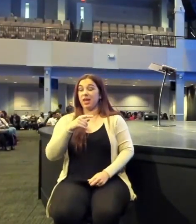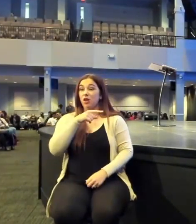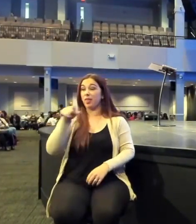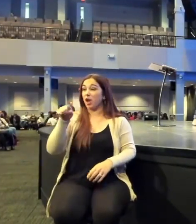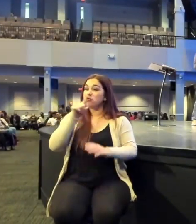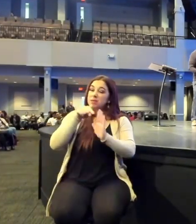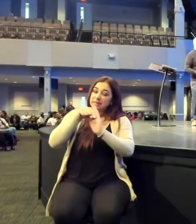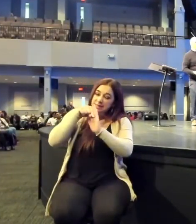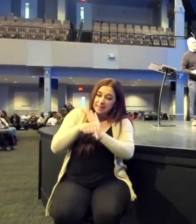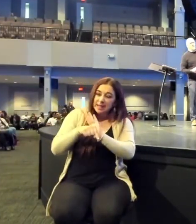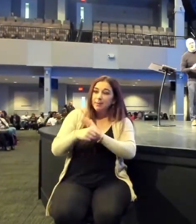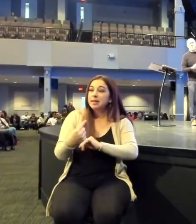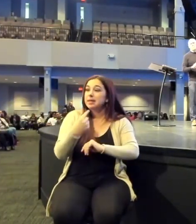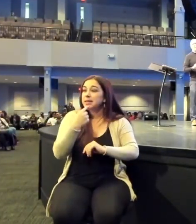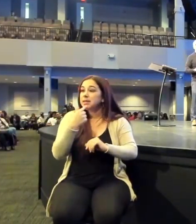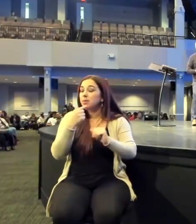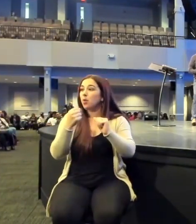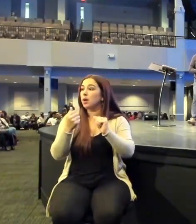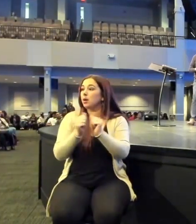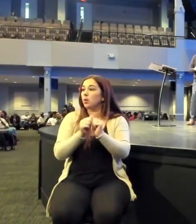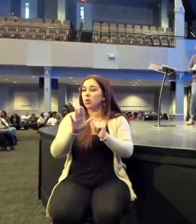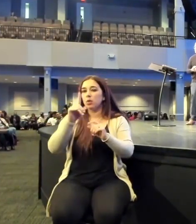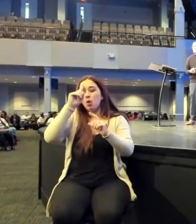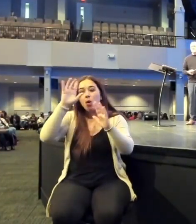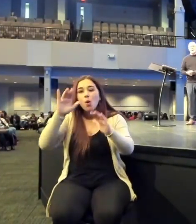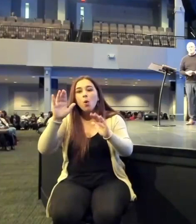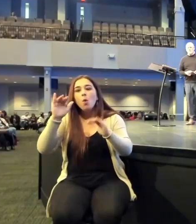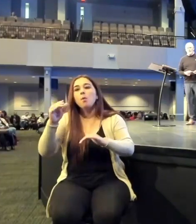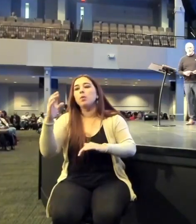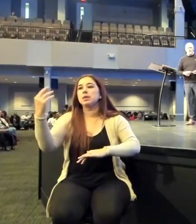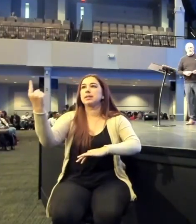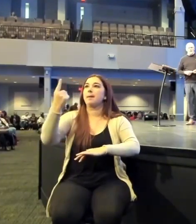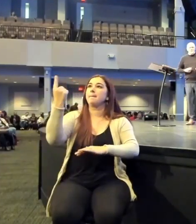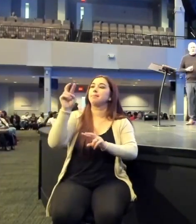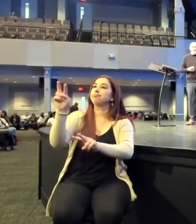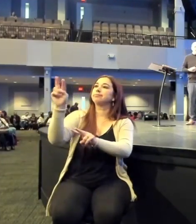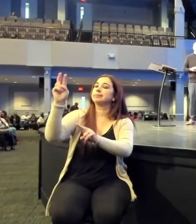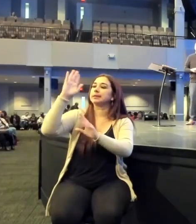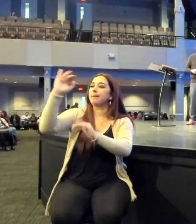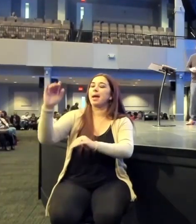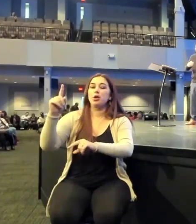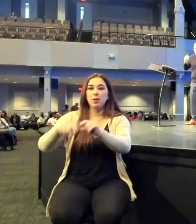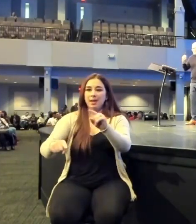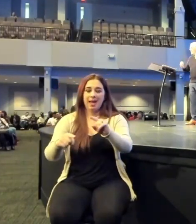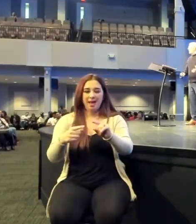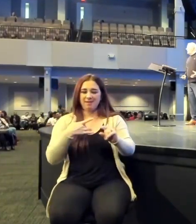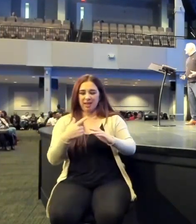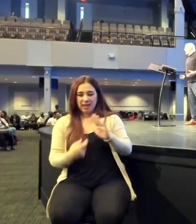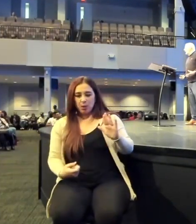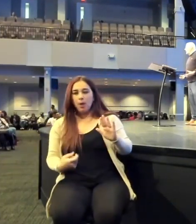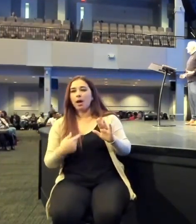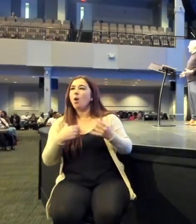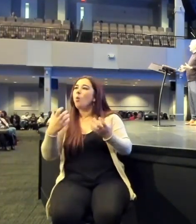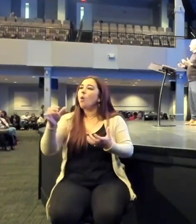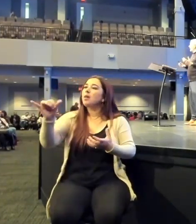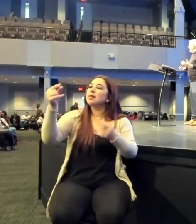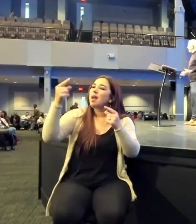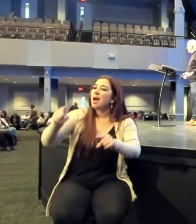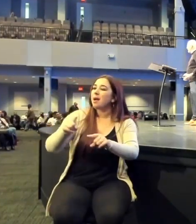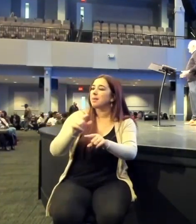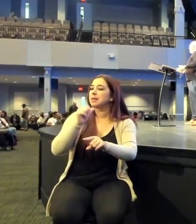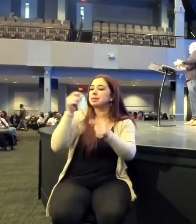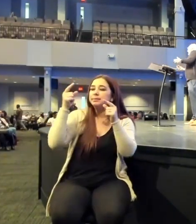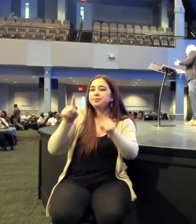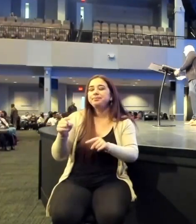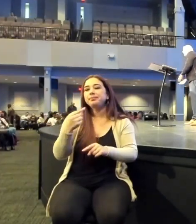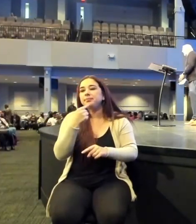deeply disappointed with some hope you had or an expectation you had in your life, and you can't get away, I wanted that to happen and it didn't